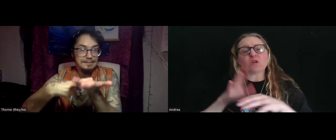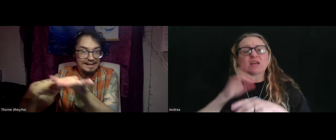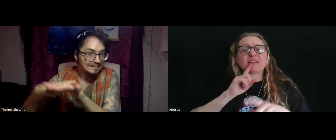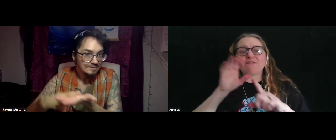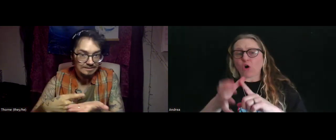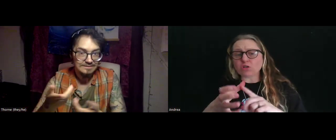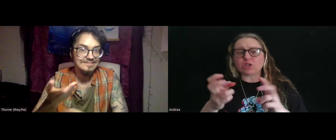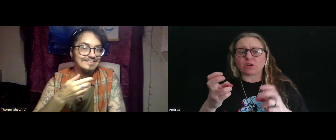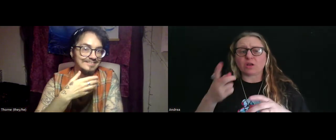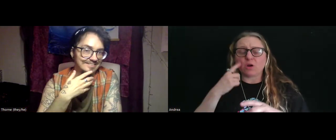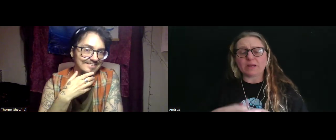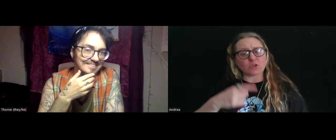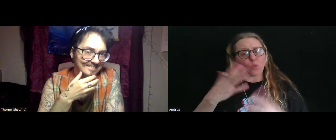on deaf culture, because of